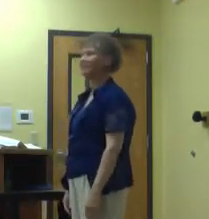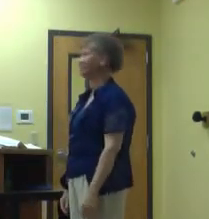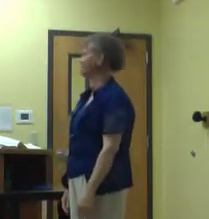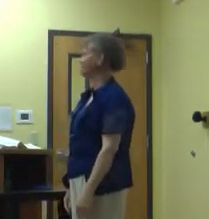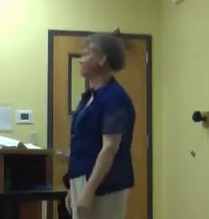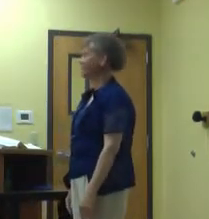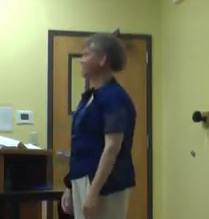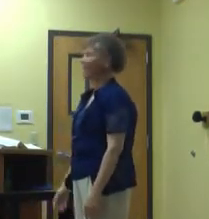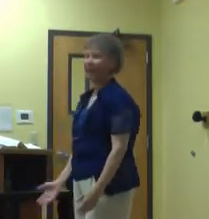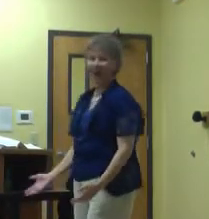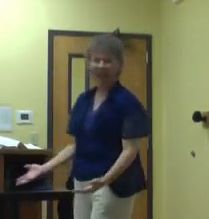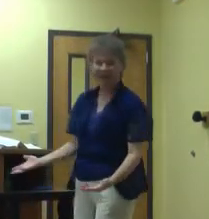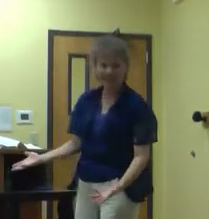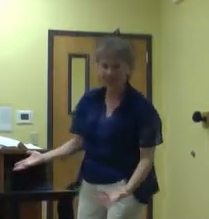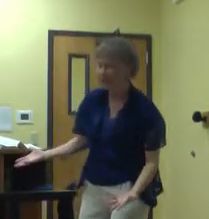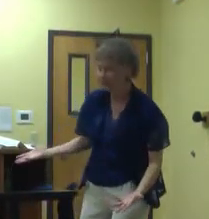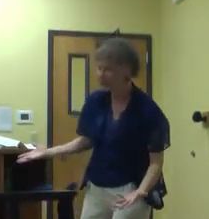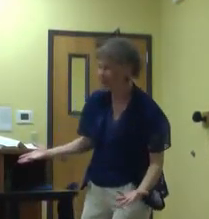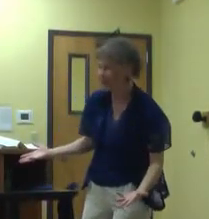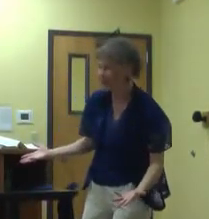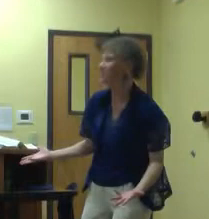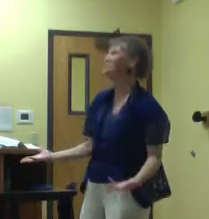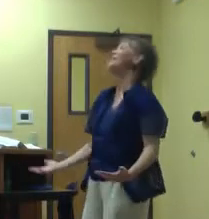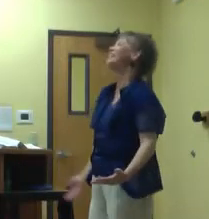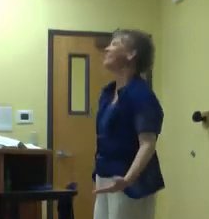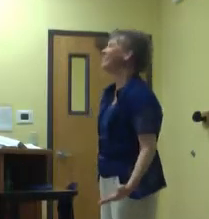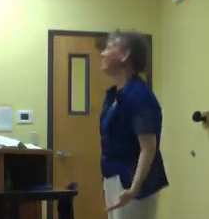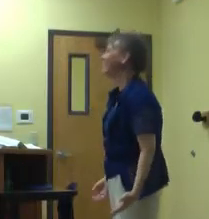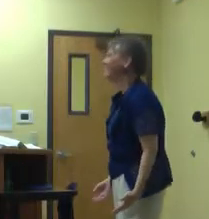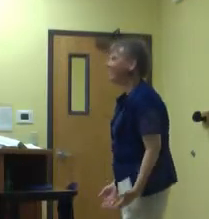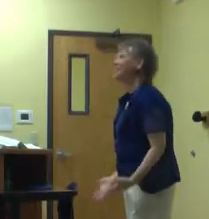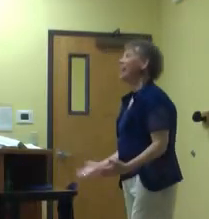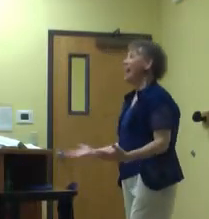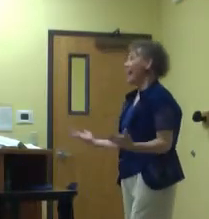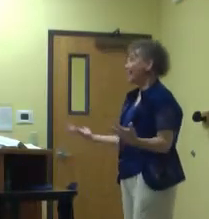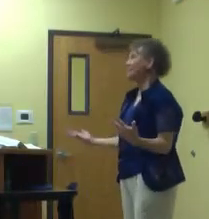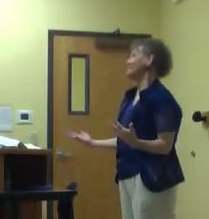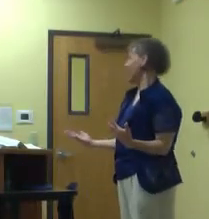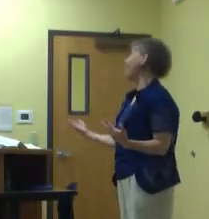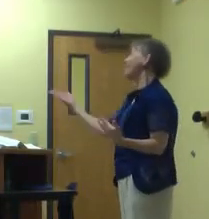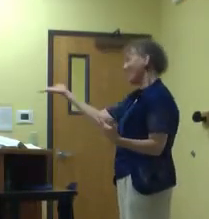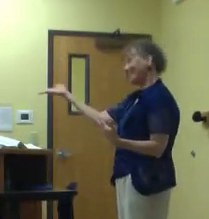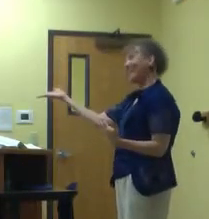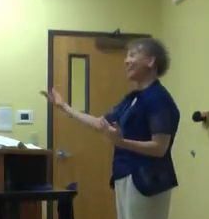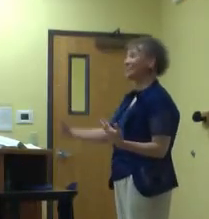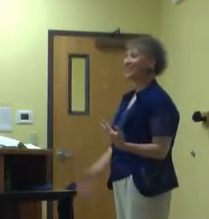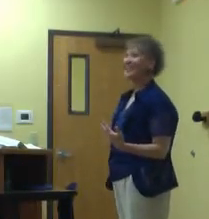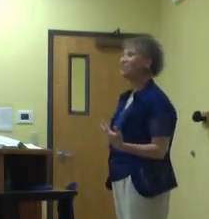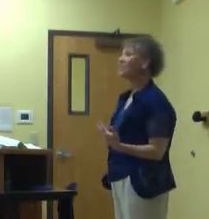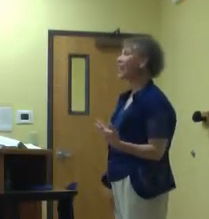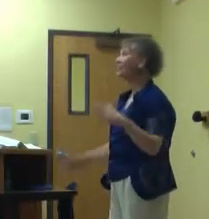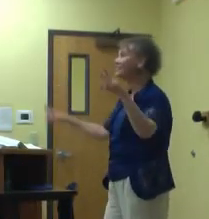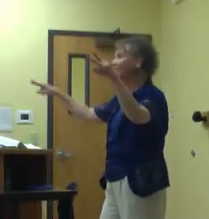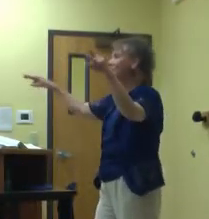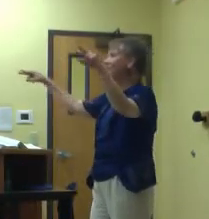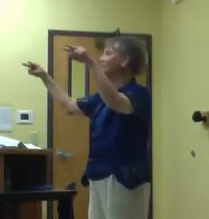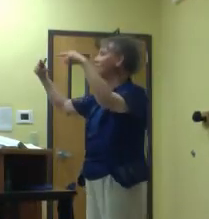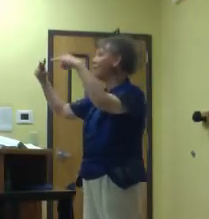goes, how do you know who's talking to whom? And it's the eye contact, all right? You've got to see, but I